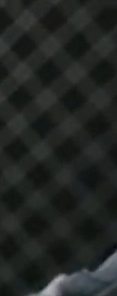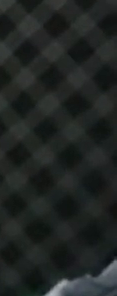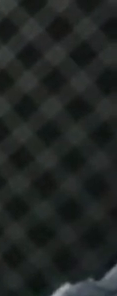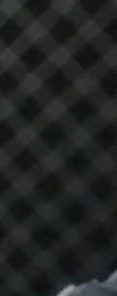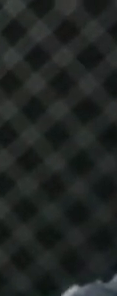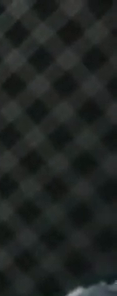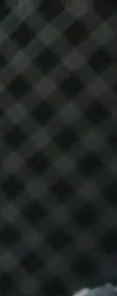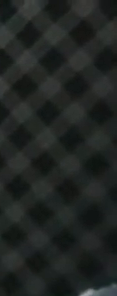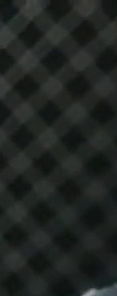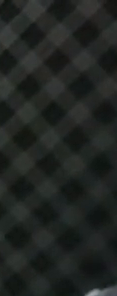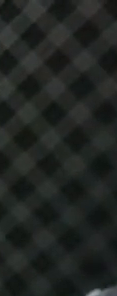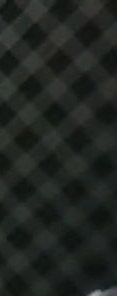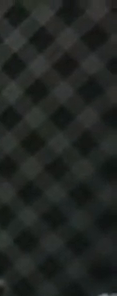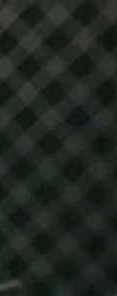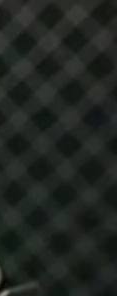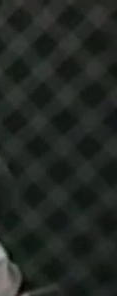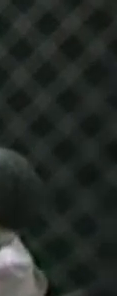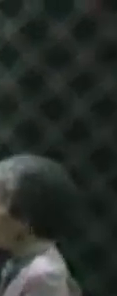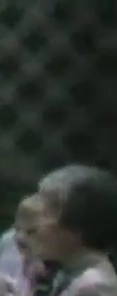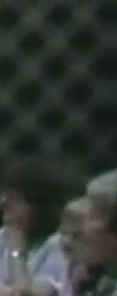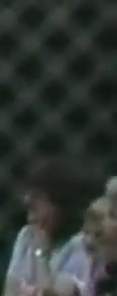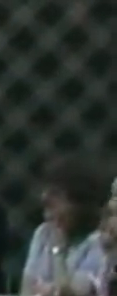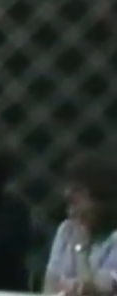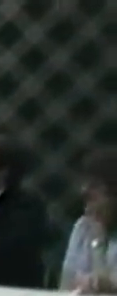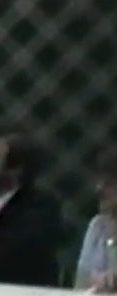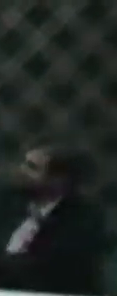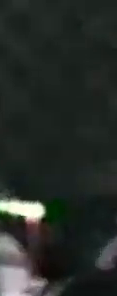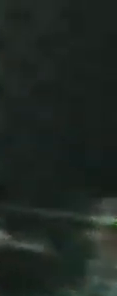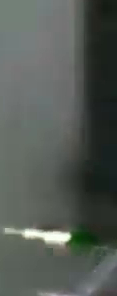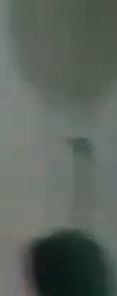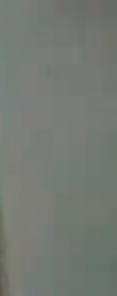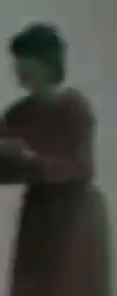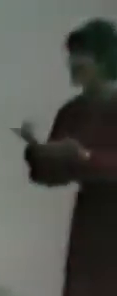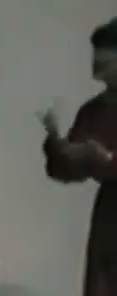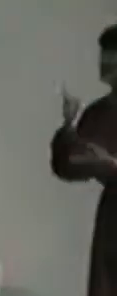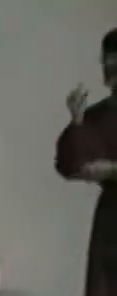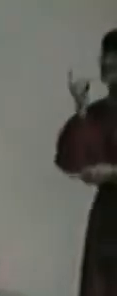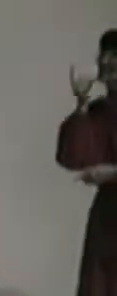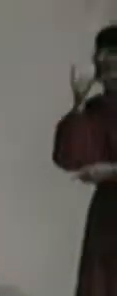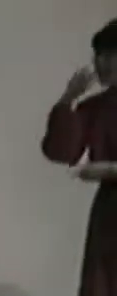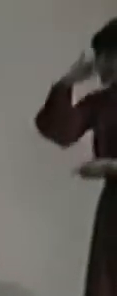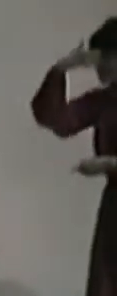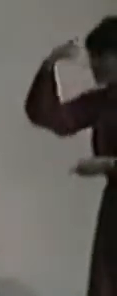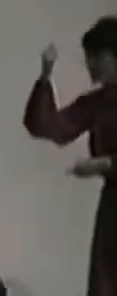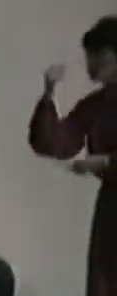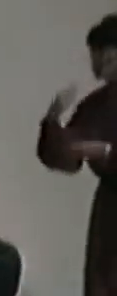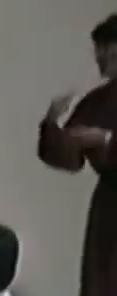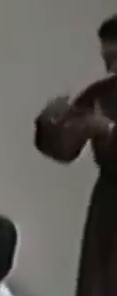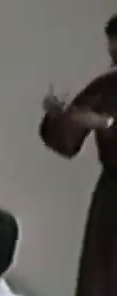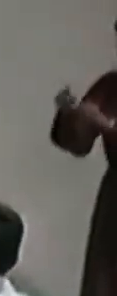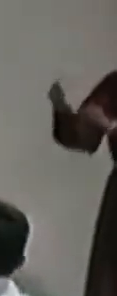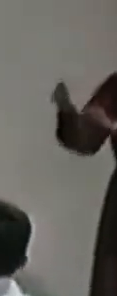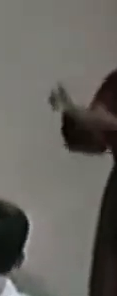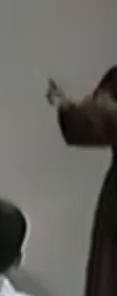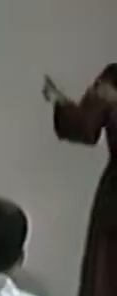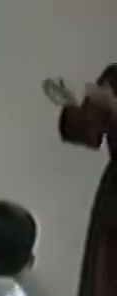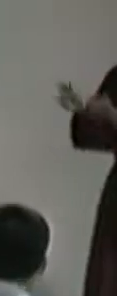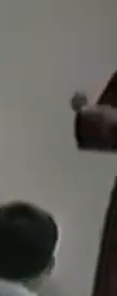Oh, I can tell you some things that cheaper guests. She loves to go on little trips. And we planned quite